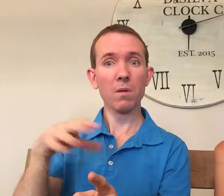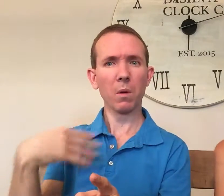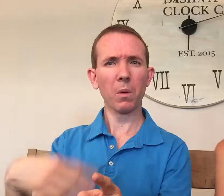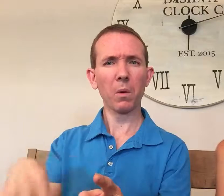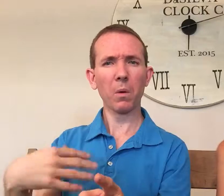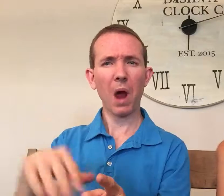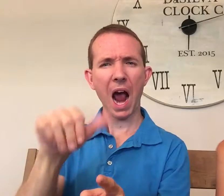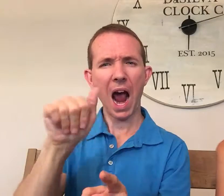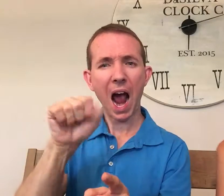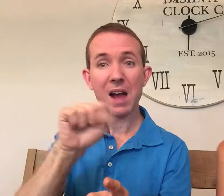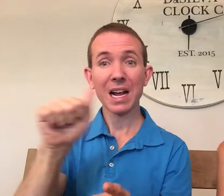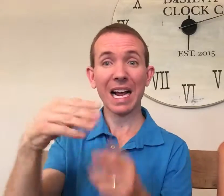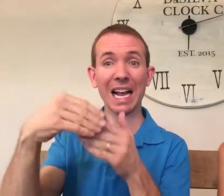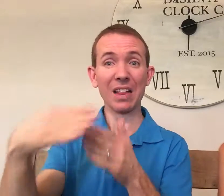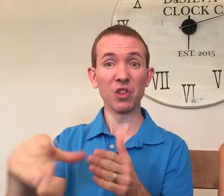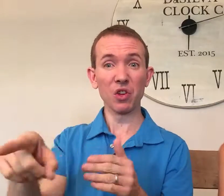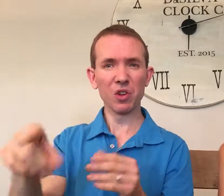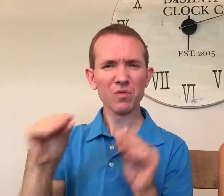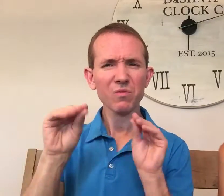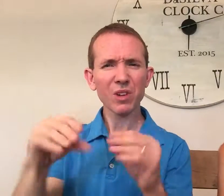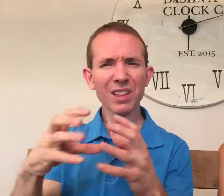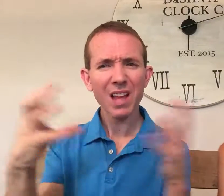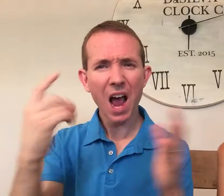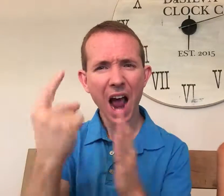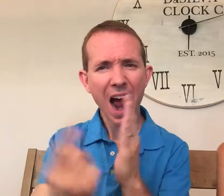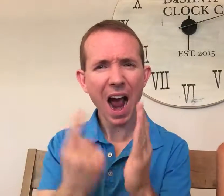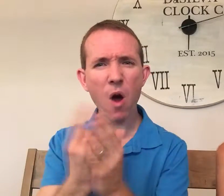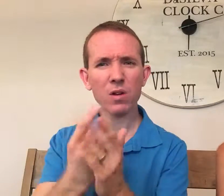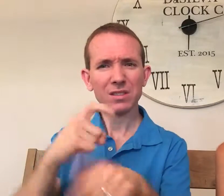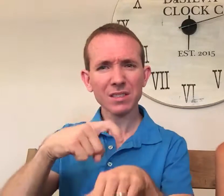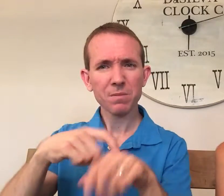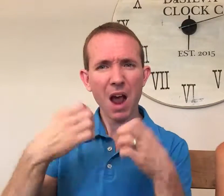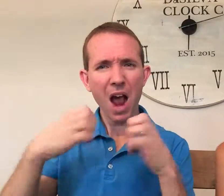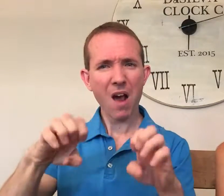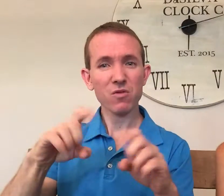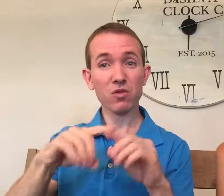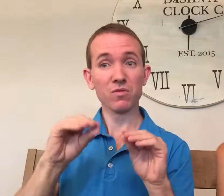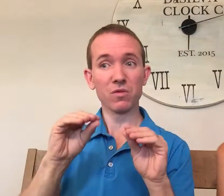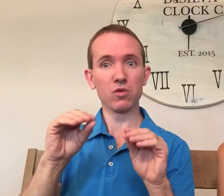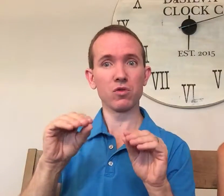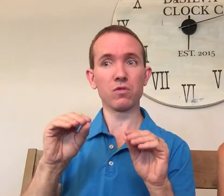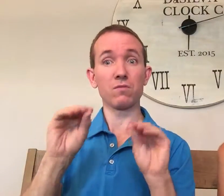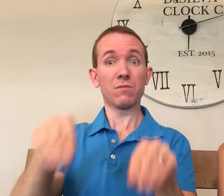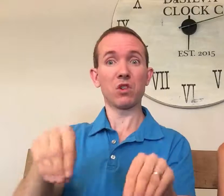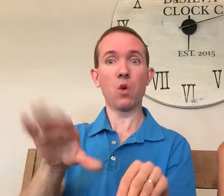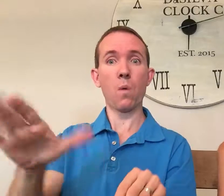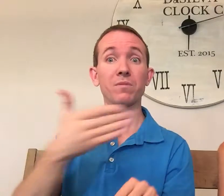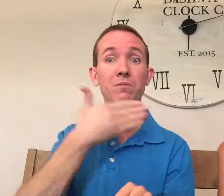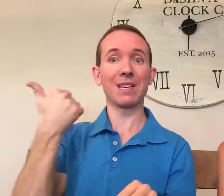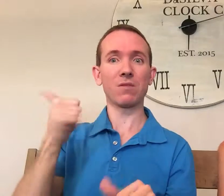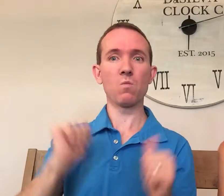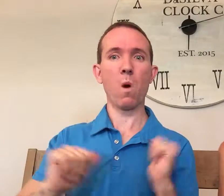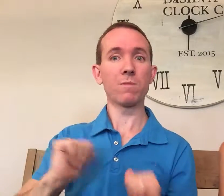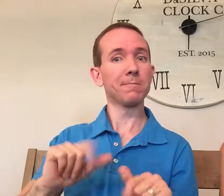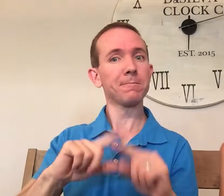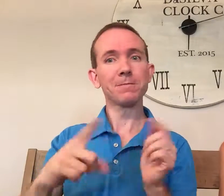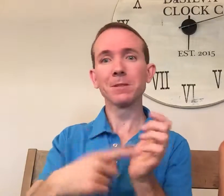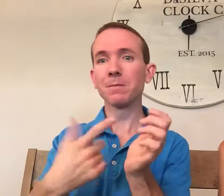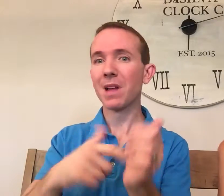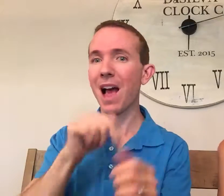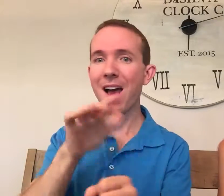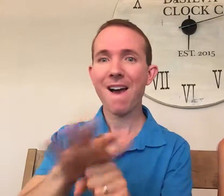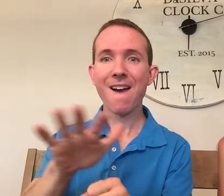insults and put that quarterback down. But you know what? As a leader, he puts in so many hours behind closed doors, and